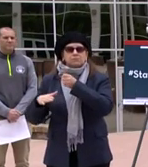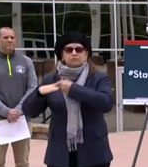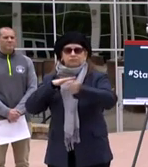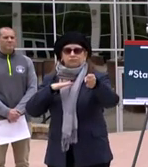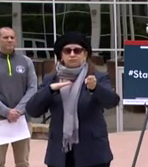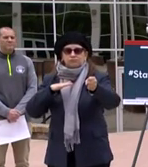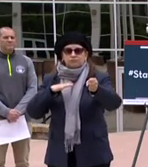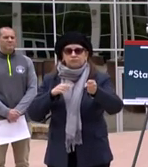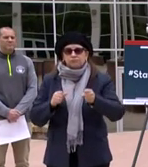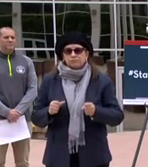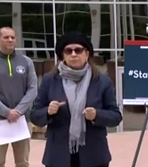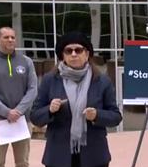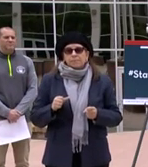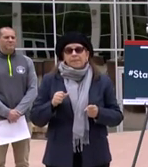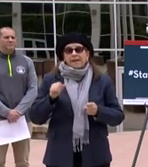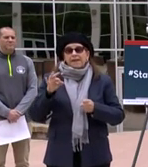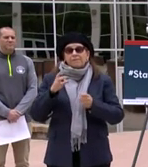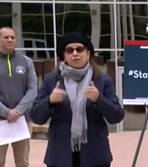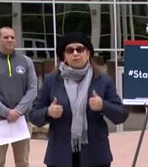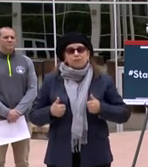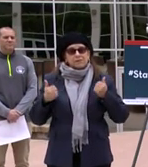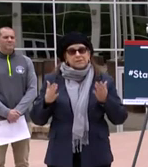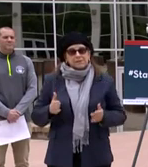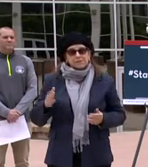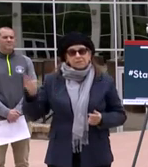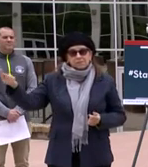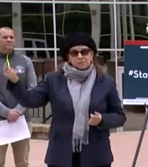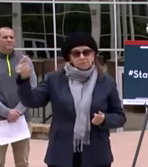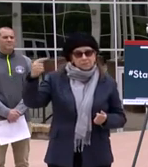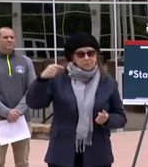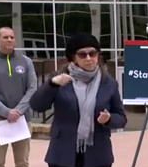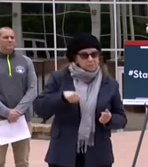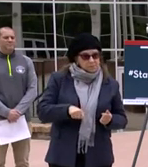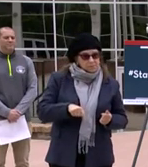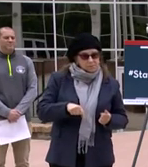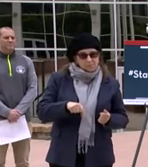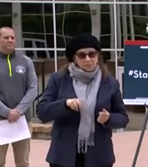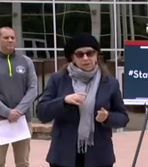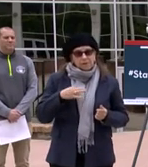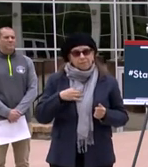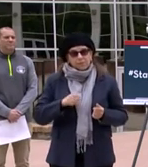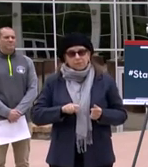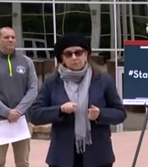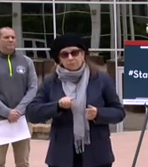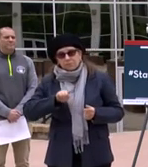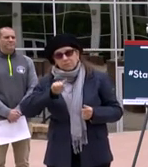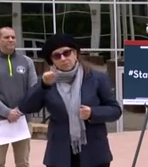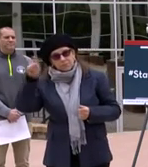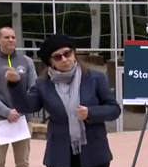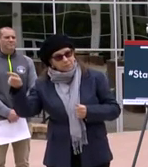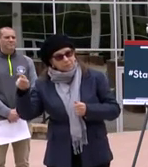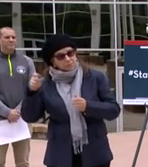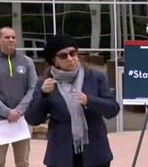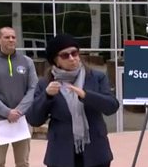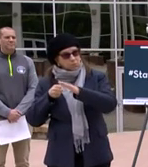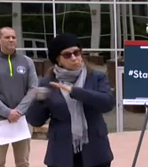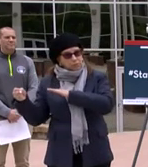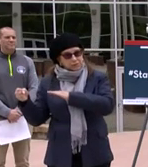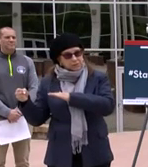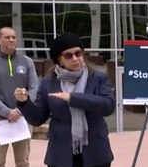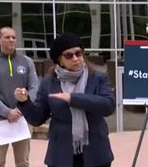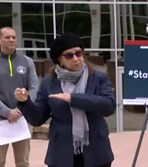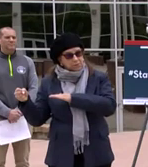they self-quarantine? Should they? What's the guidance there? I think that anybody who is visiting a high-incident